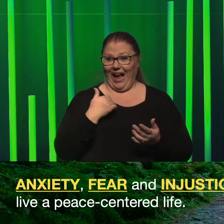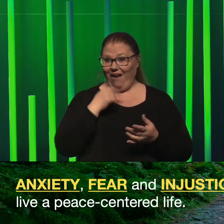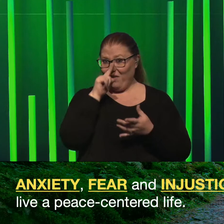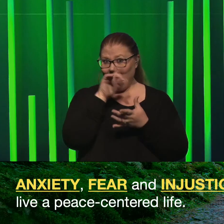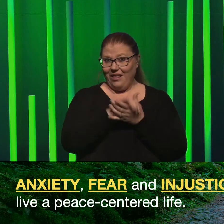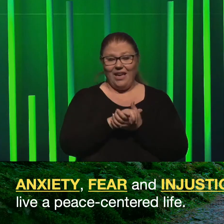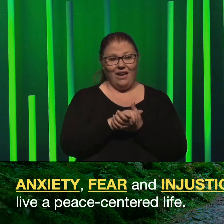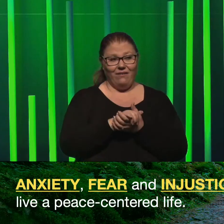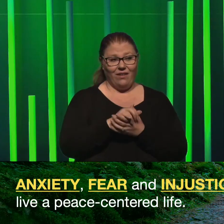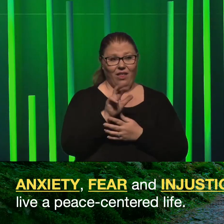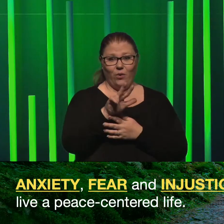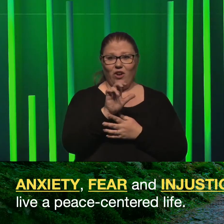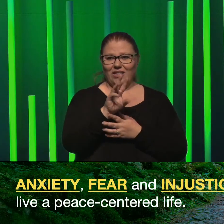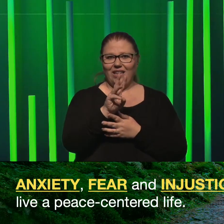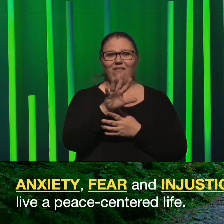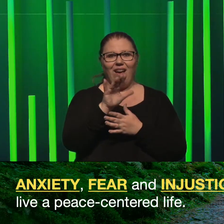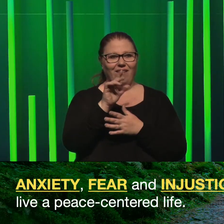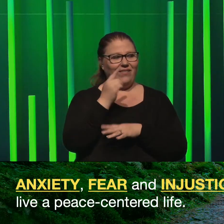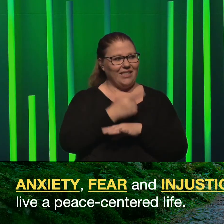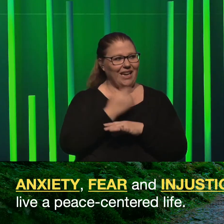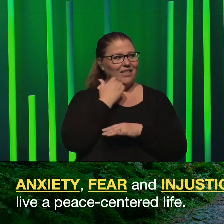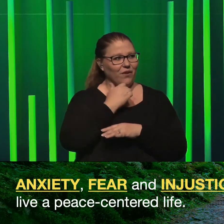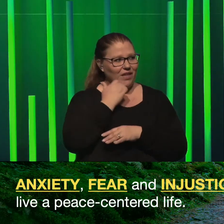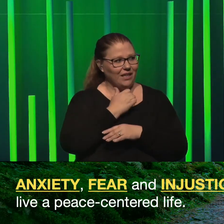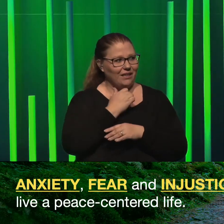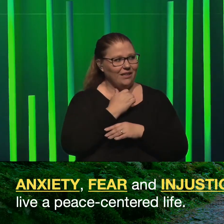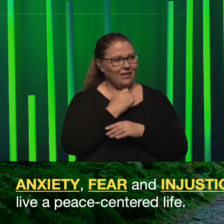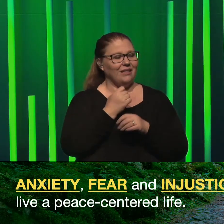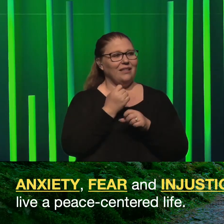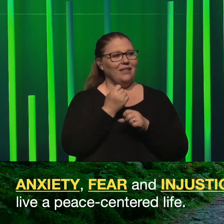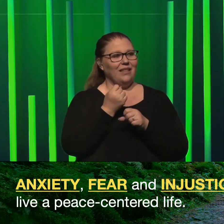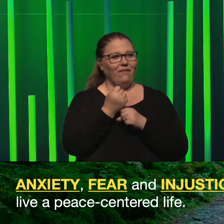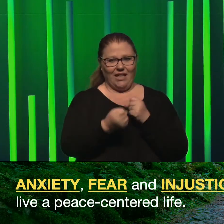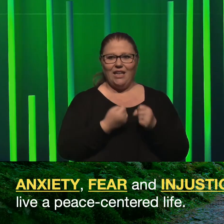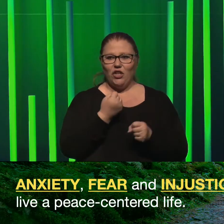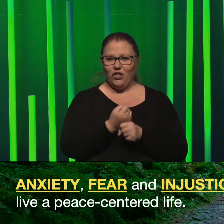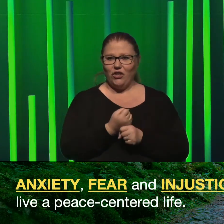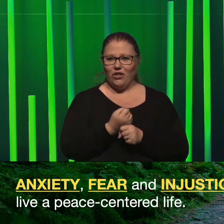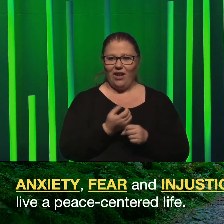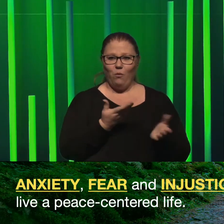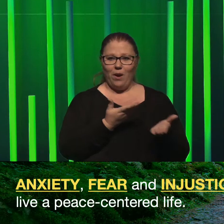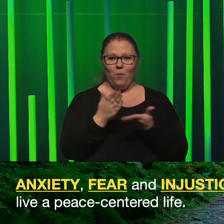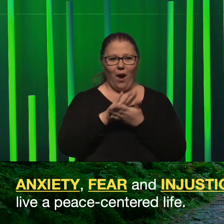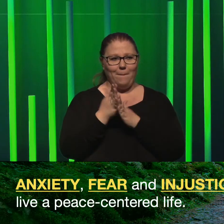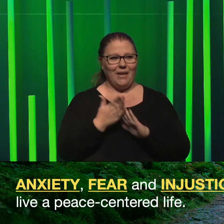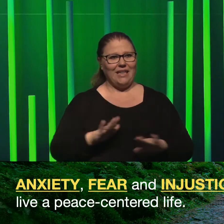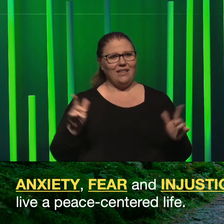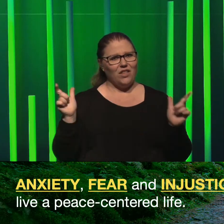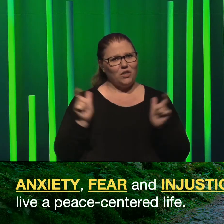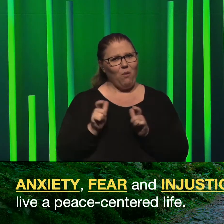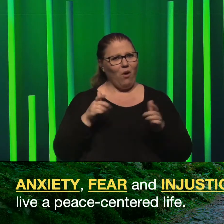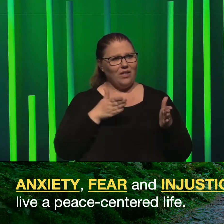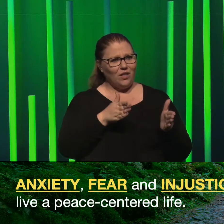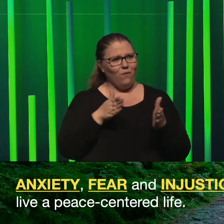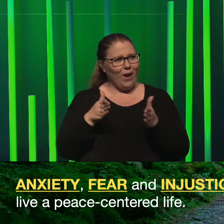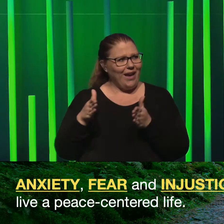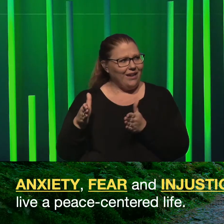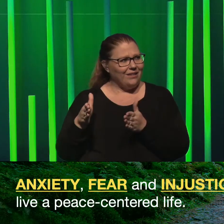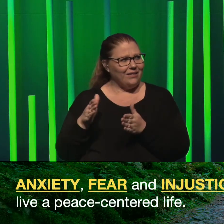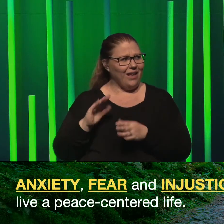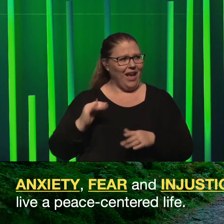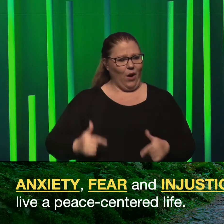that 365 days of the year, if we brought peace in the most smallest of ways, our